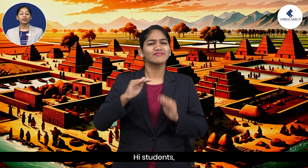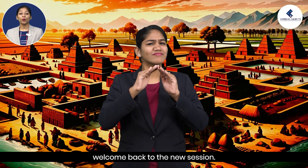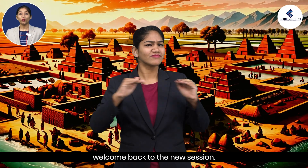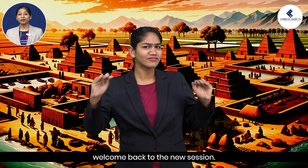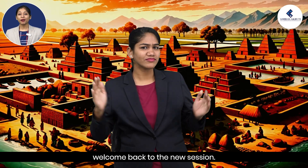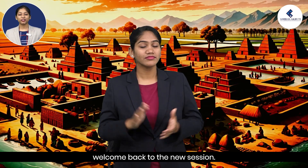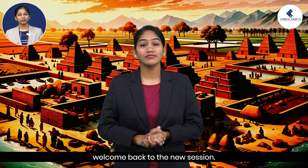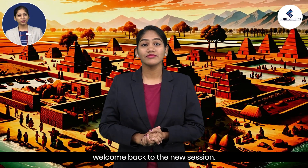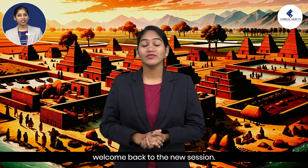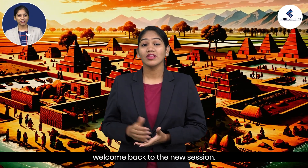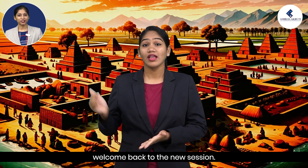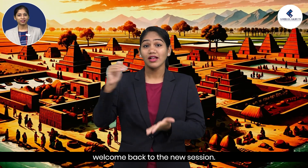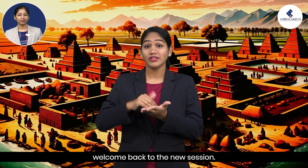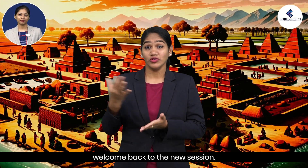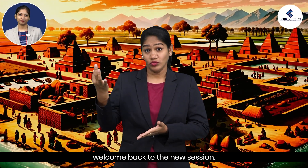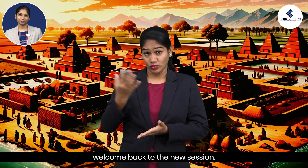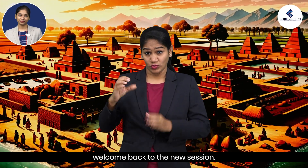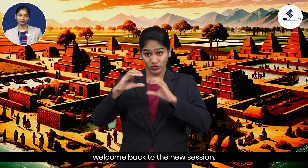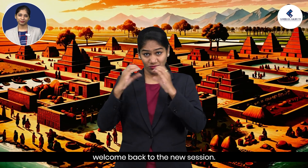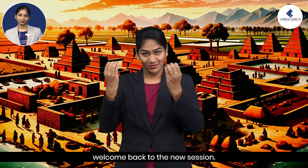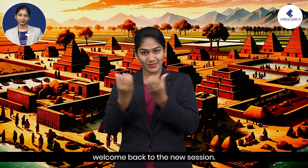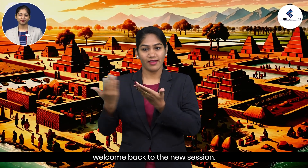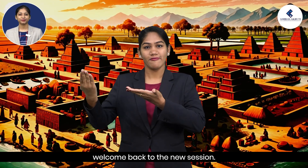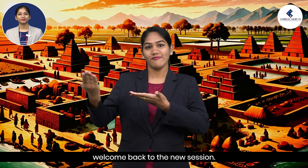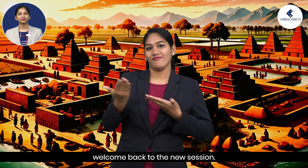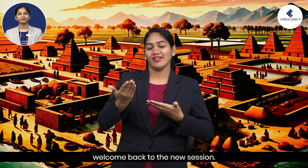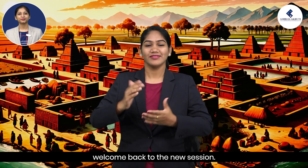students, welcome back to the new session.